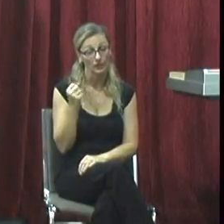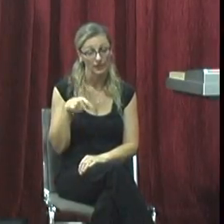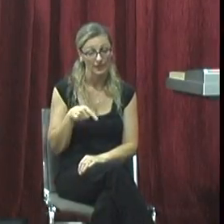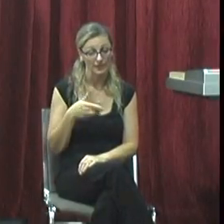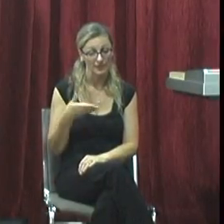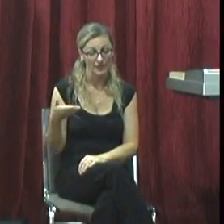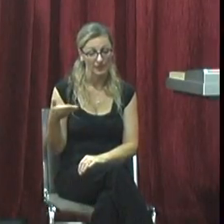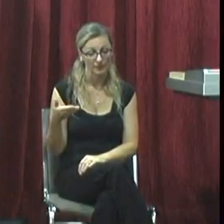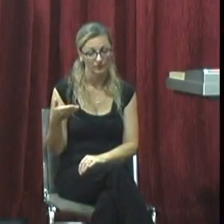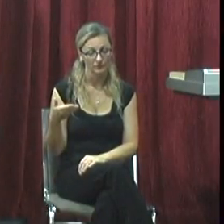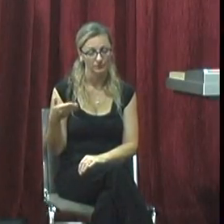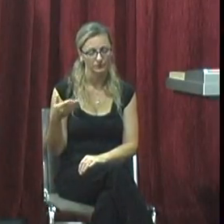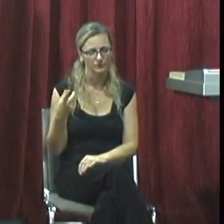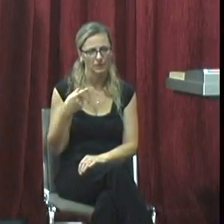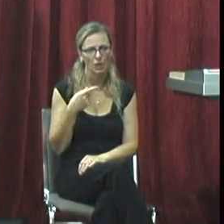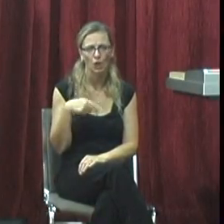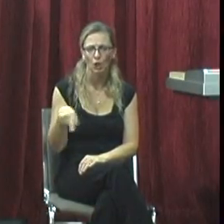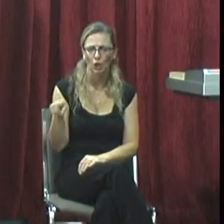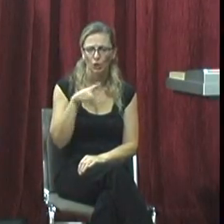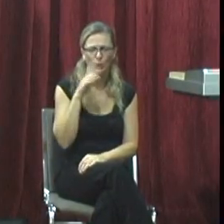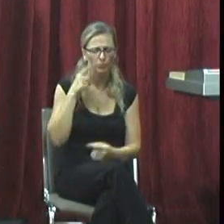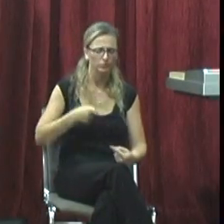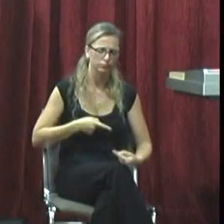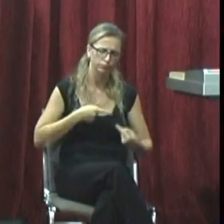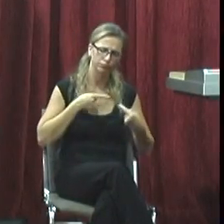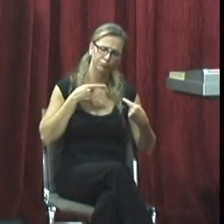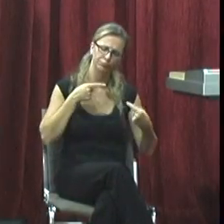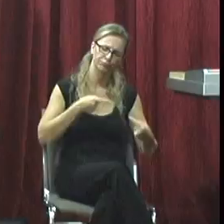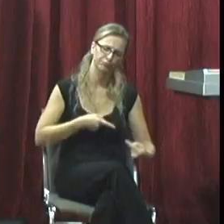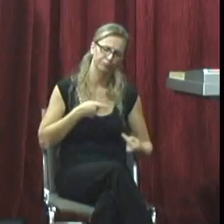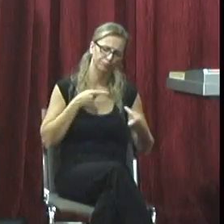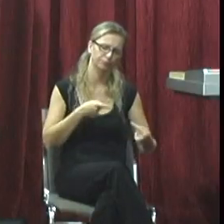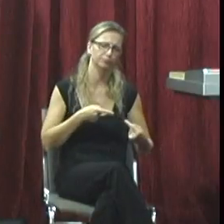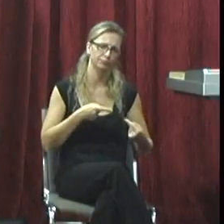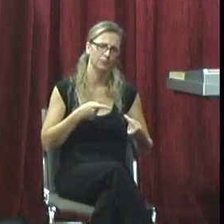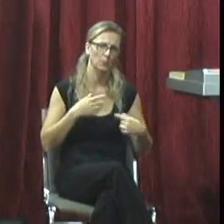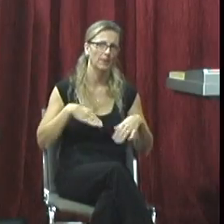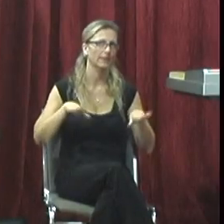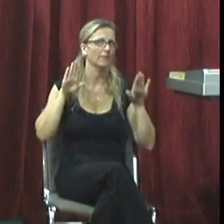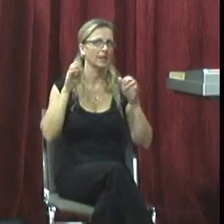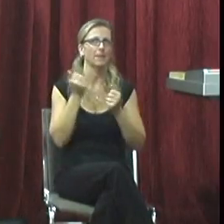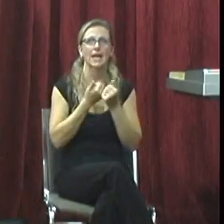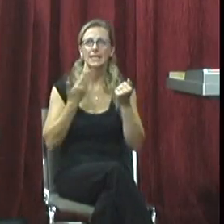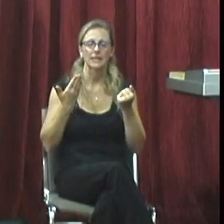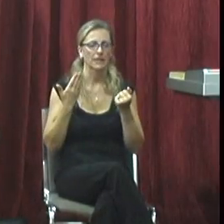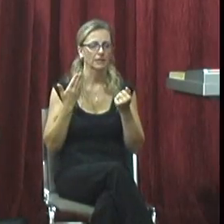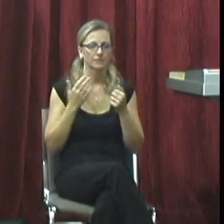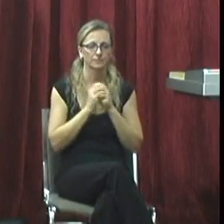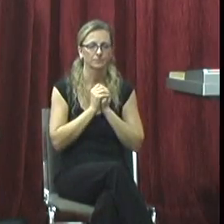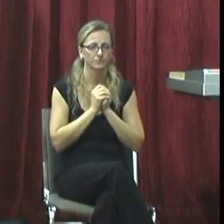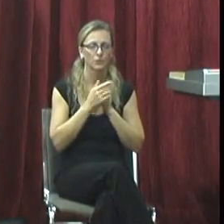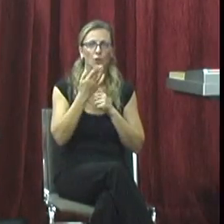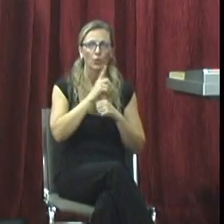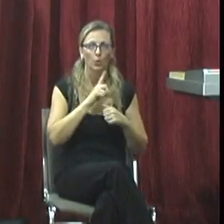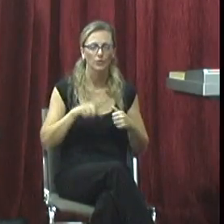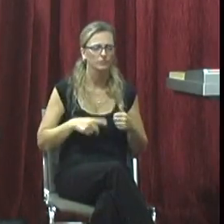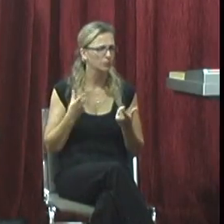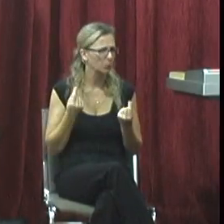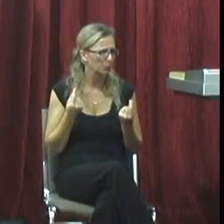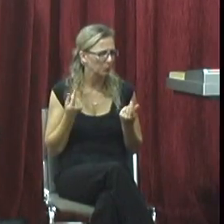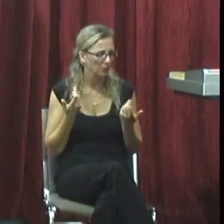thing, you will struggle with giving any of those other things to the Lord and leaving them in his hands. So what